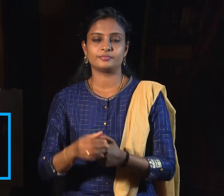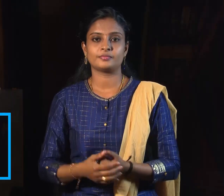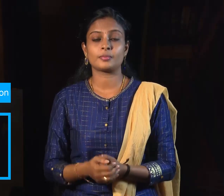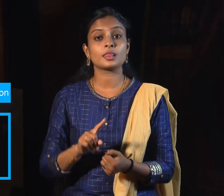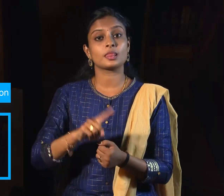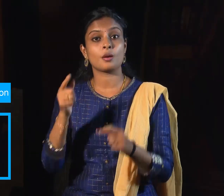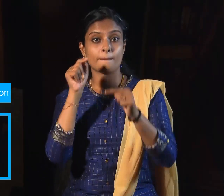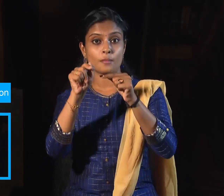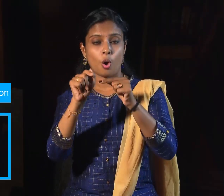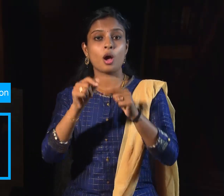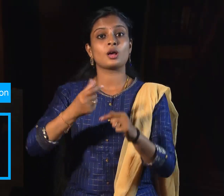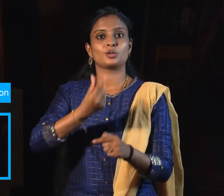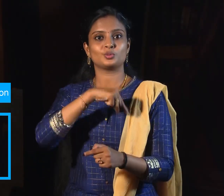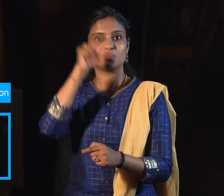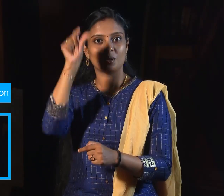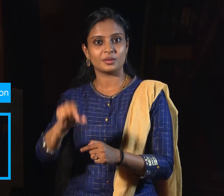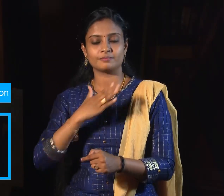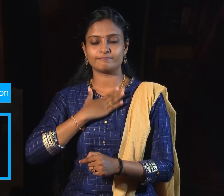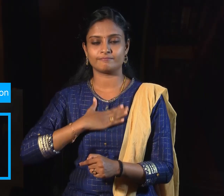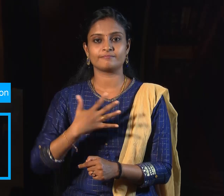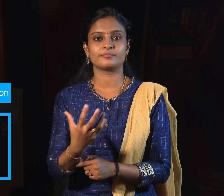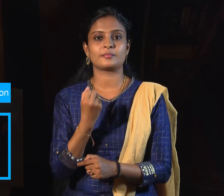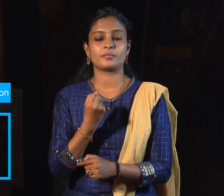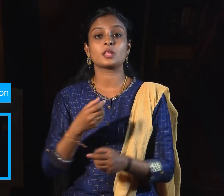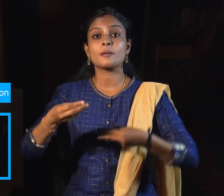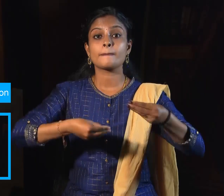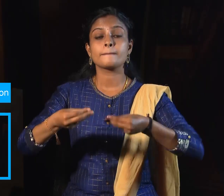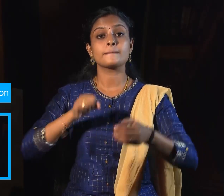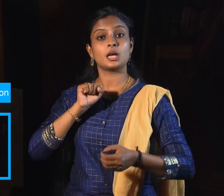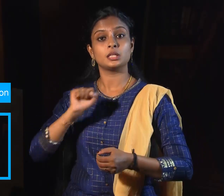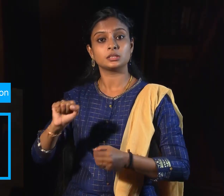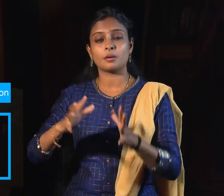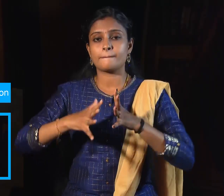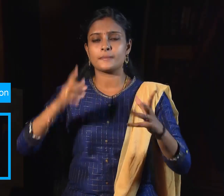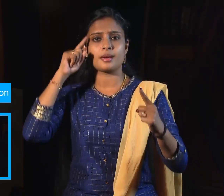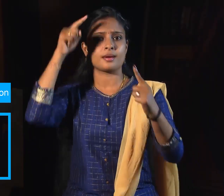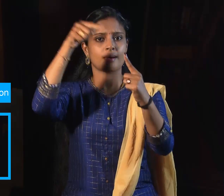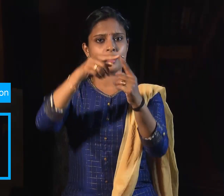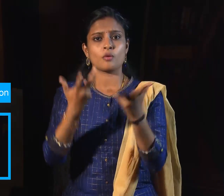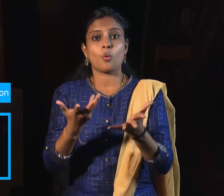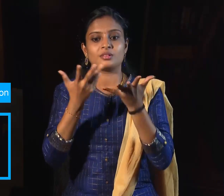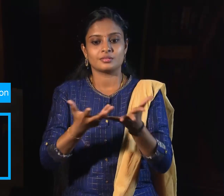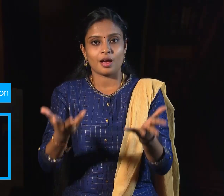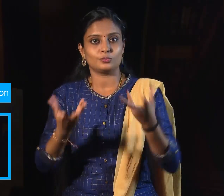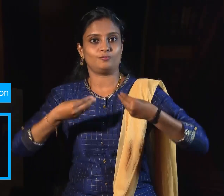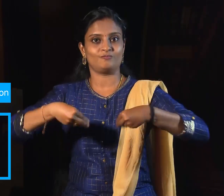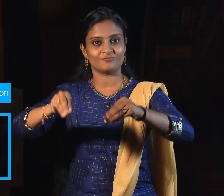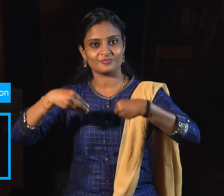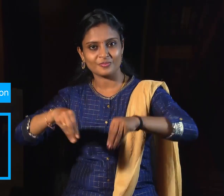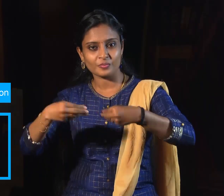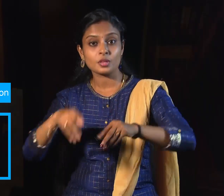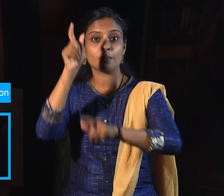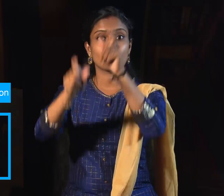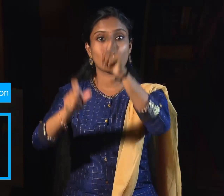Next, consumer satisfaction. The aim of business is to supply goods and services to consumers so as